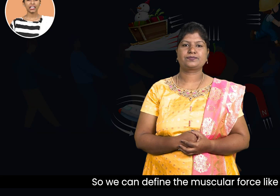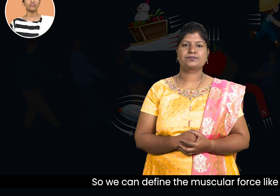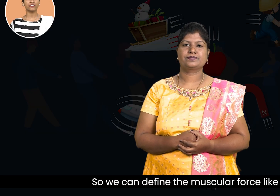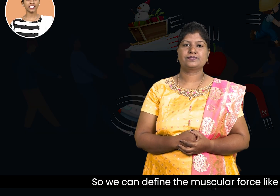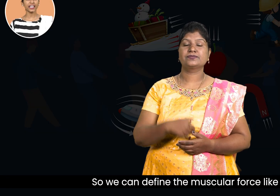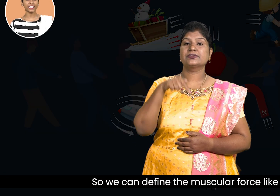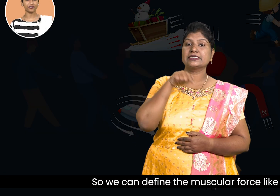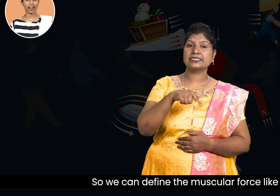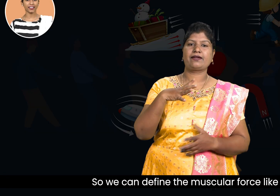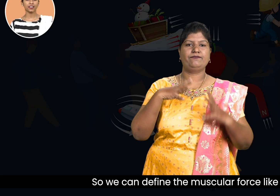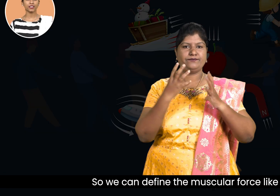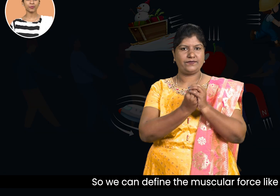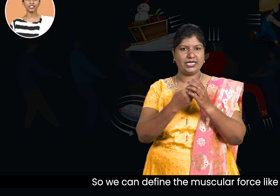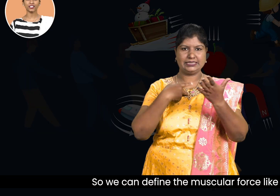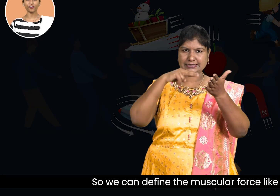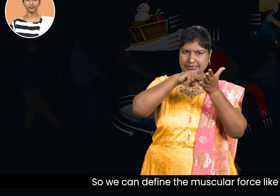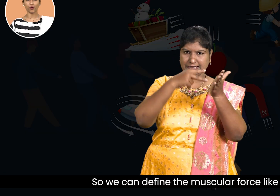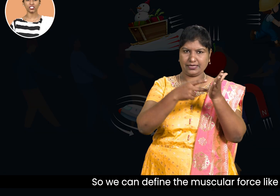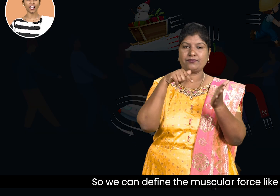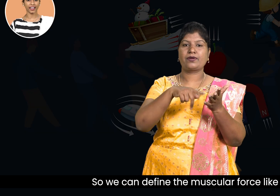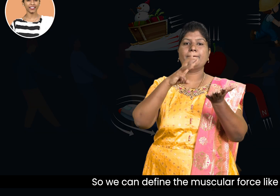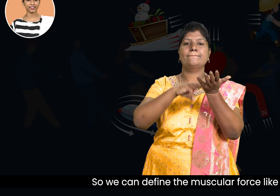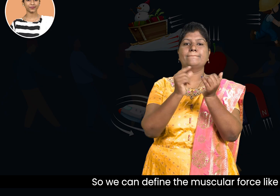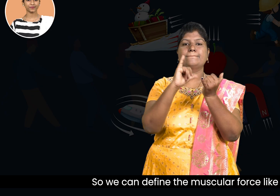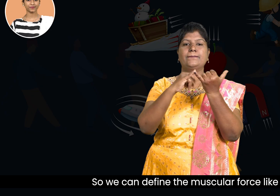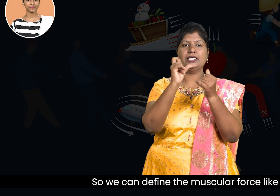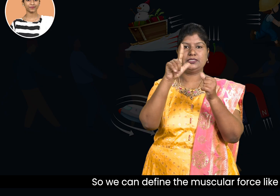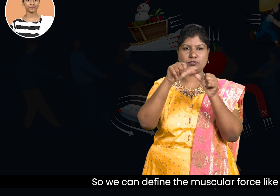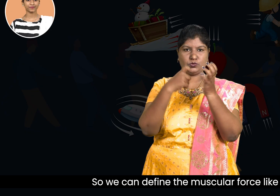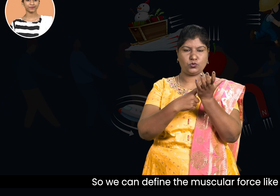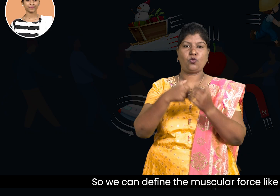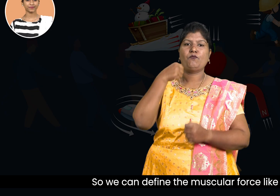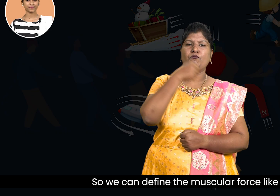So, we can define the muscular force like